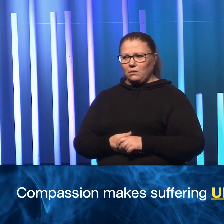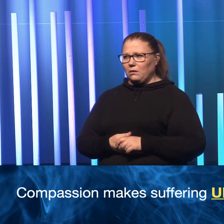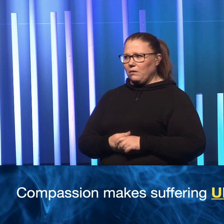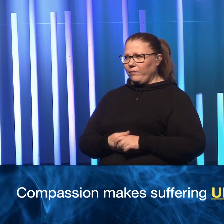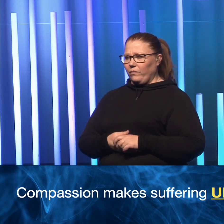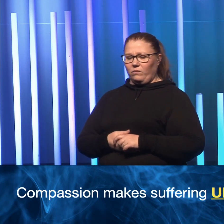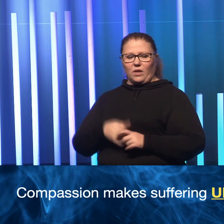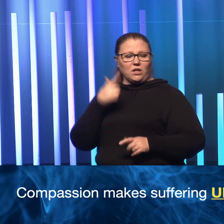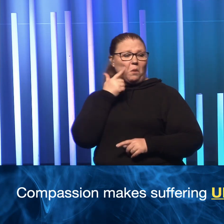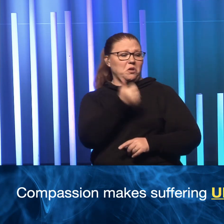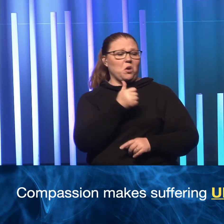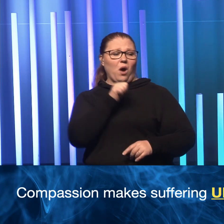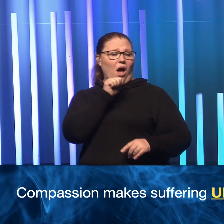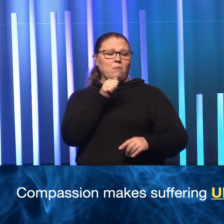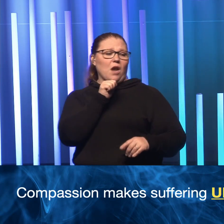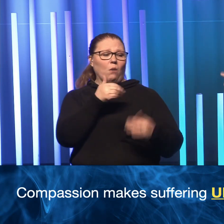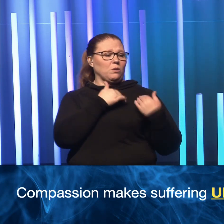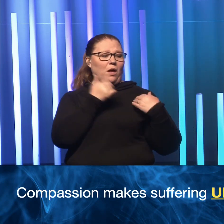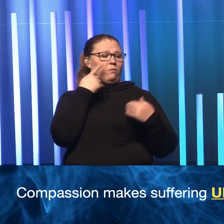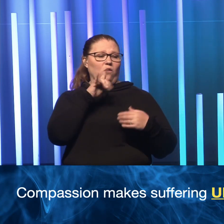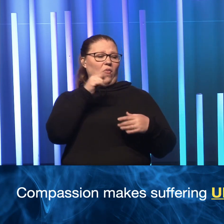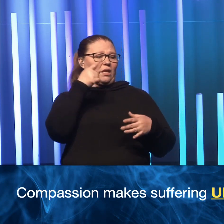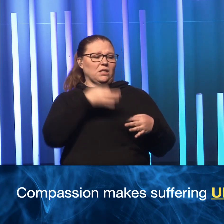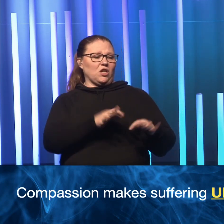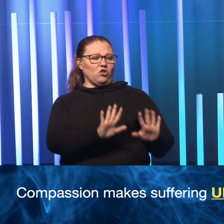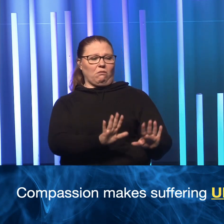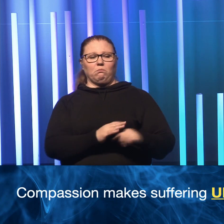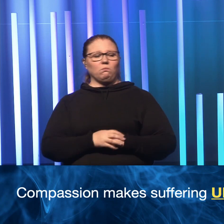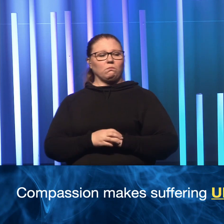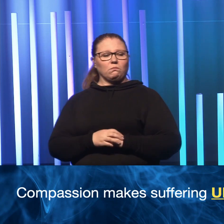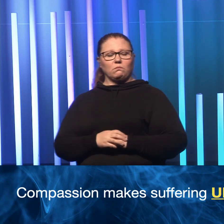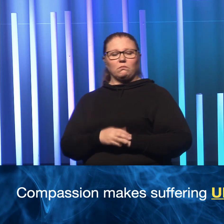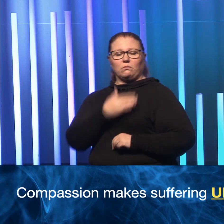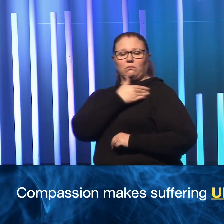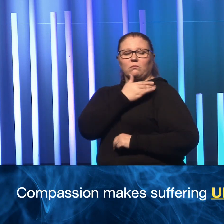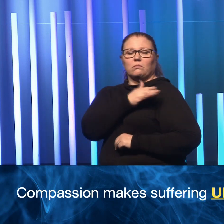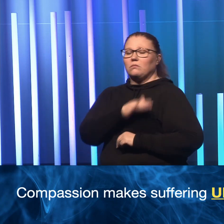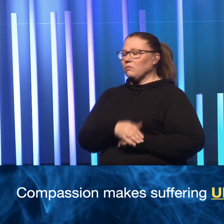it's up to them. I'm not responsible for that choice that they made.